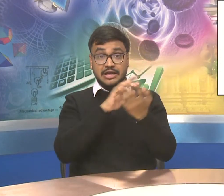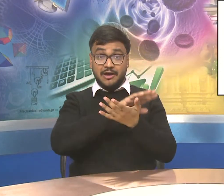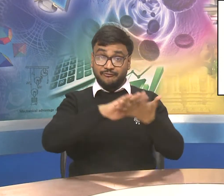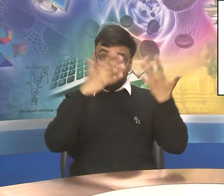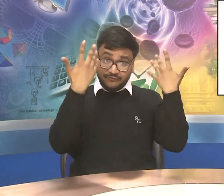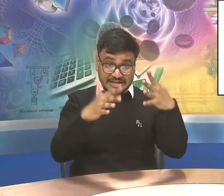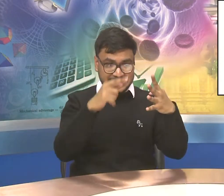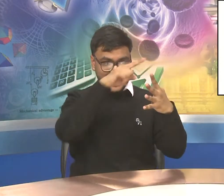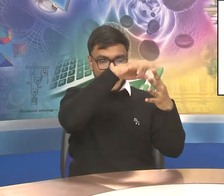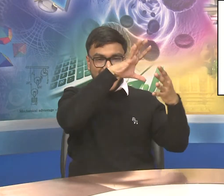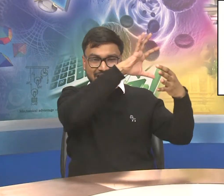Library services.